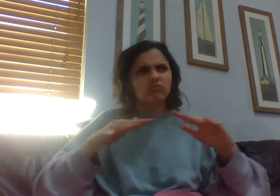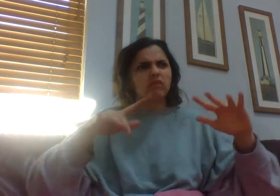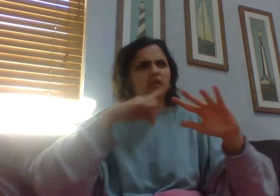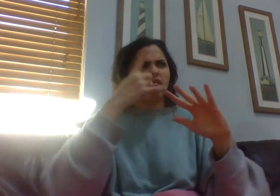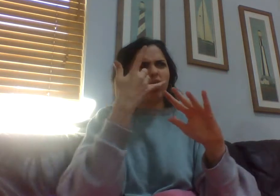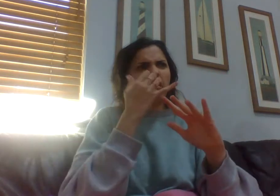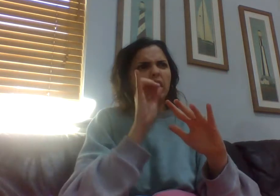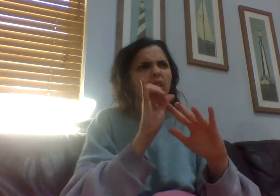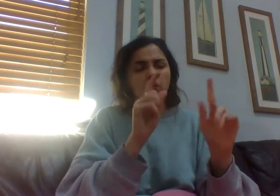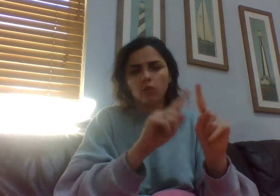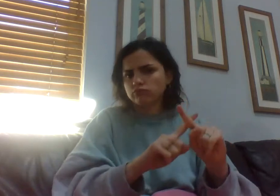has been